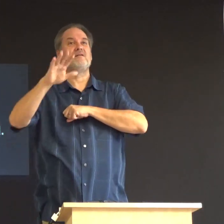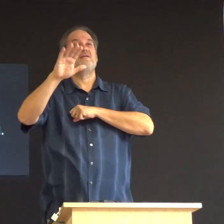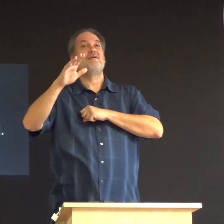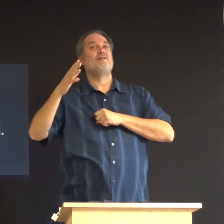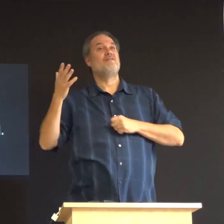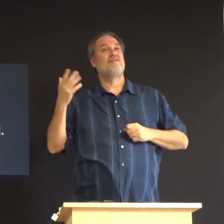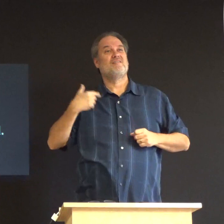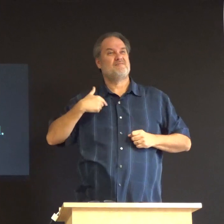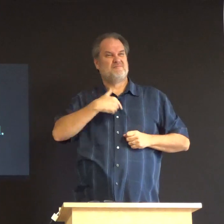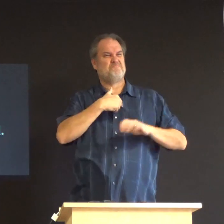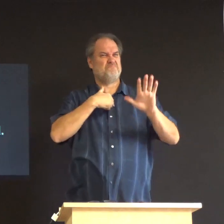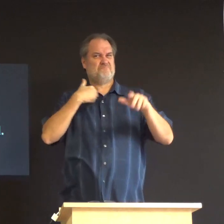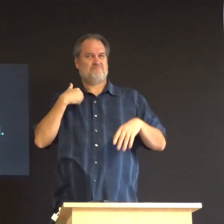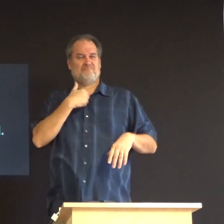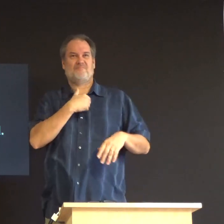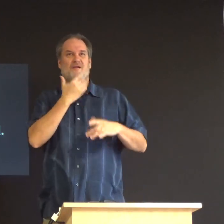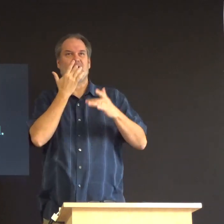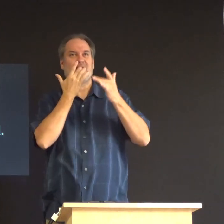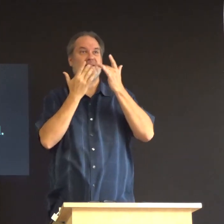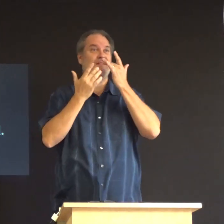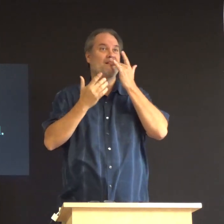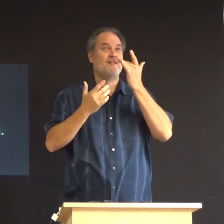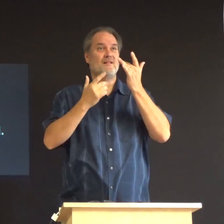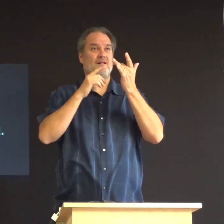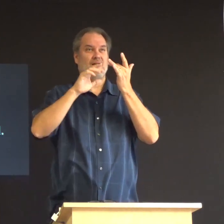Those people in the world, they're missing out.